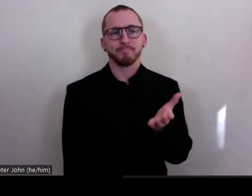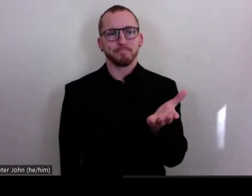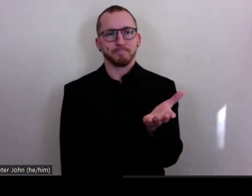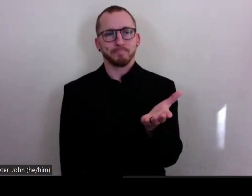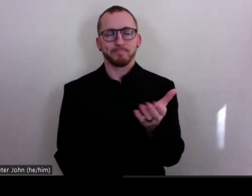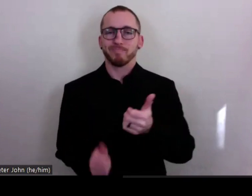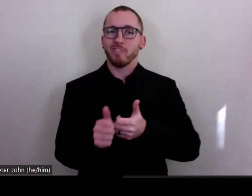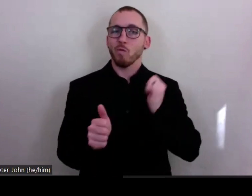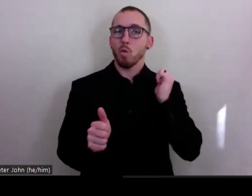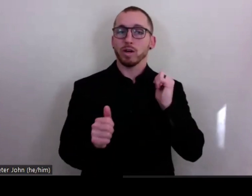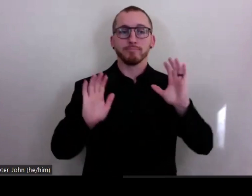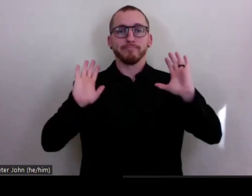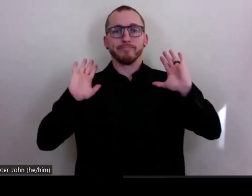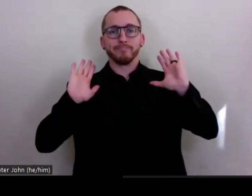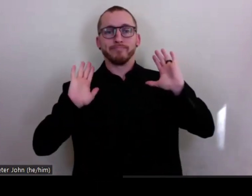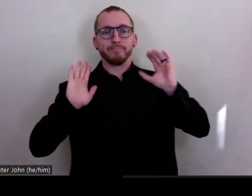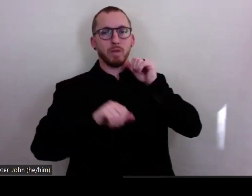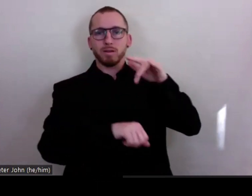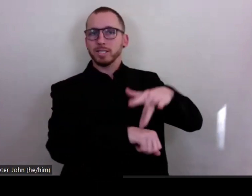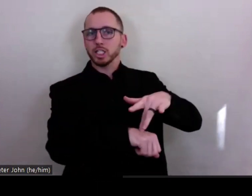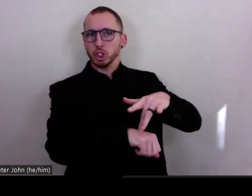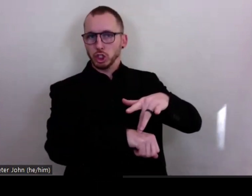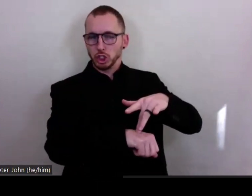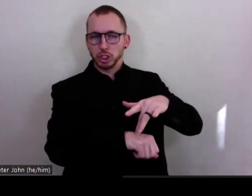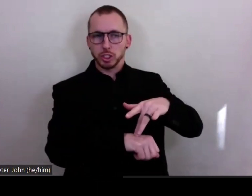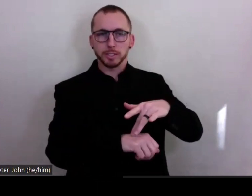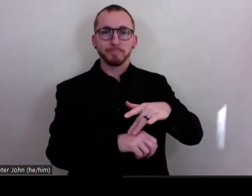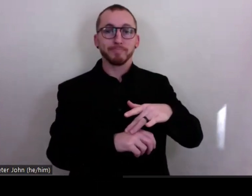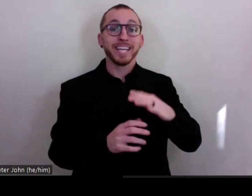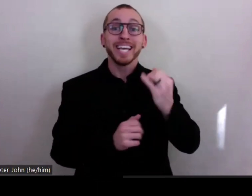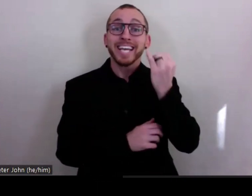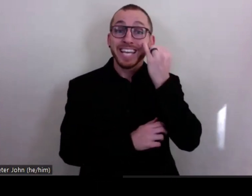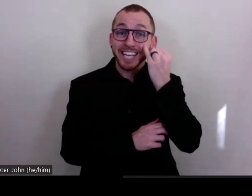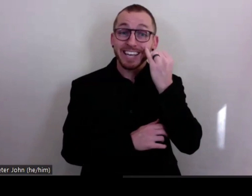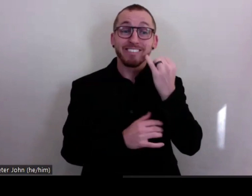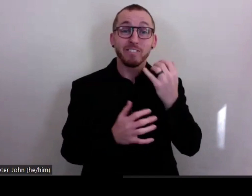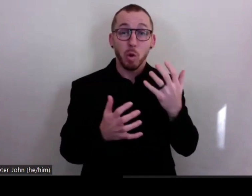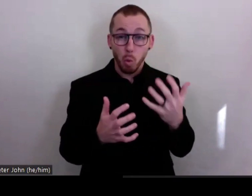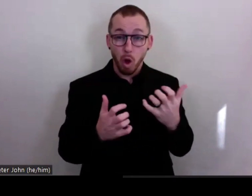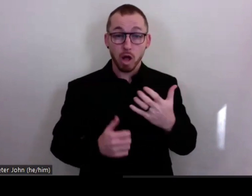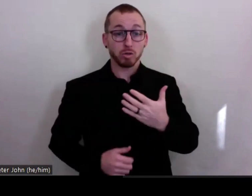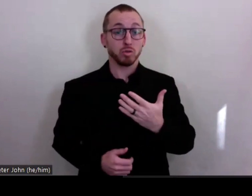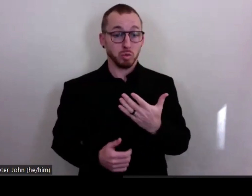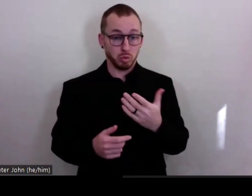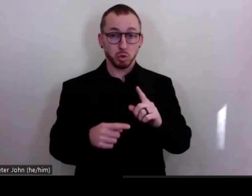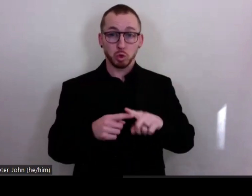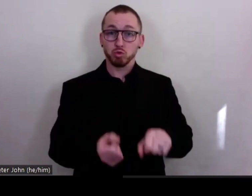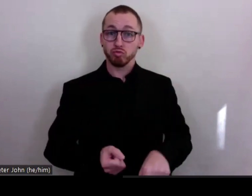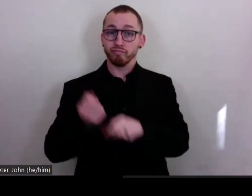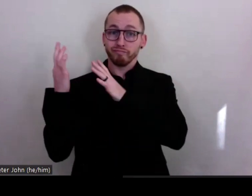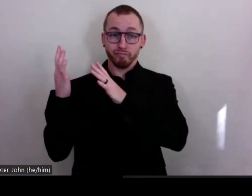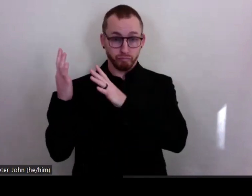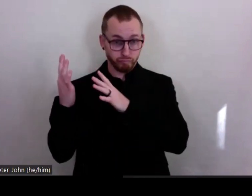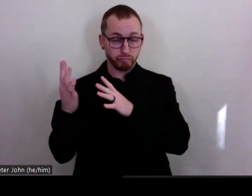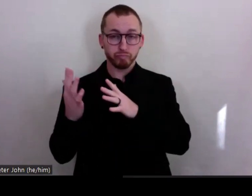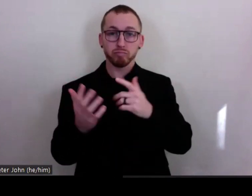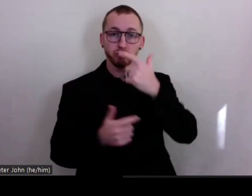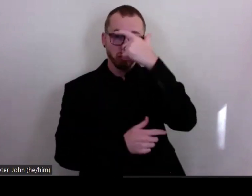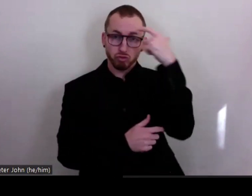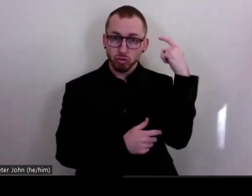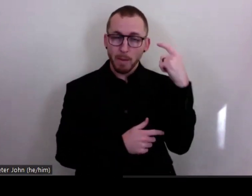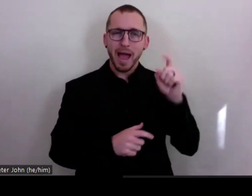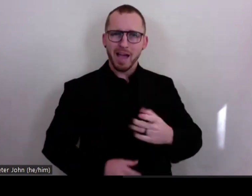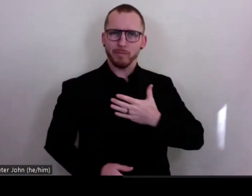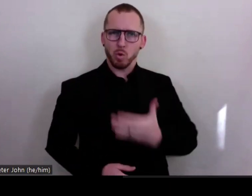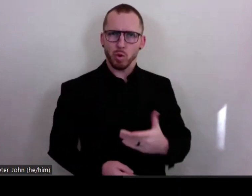not touching avoidance is the way to do it. Okay, you have to be willing to look at where the avoidance is, how that is a